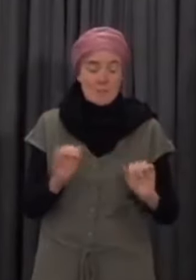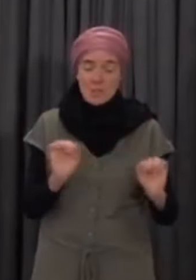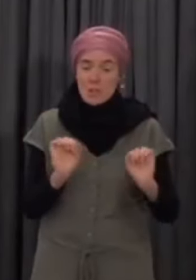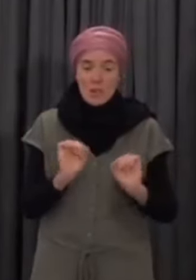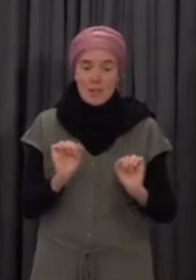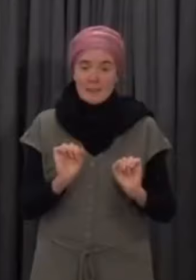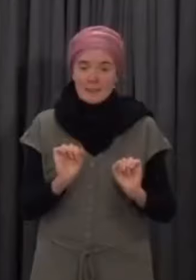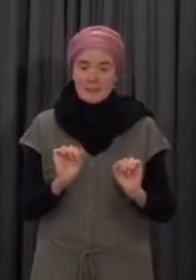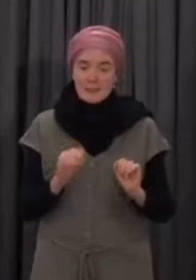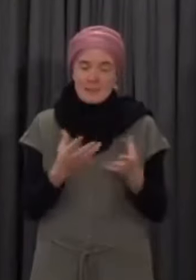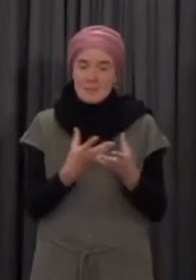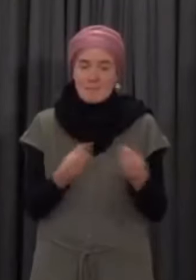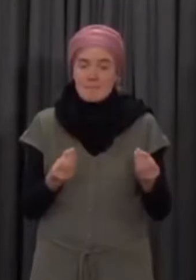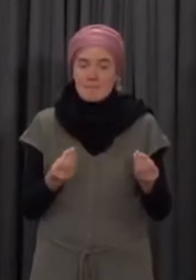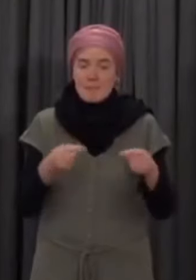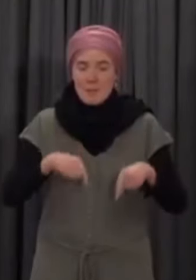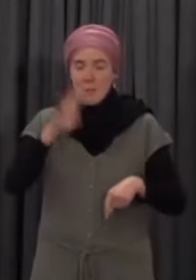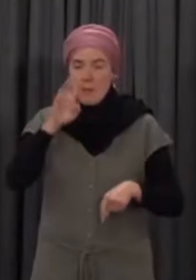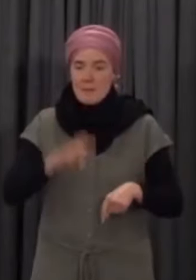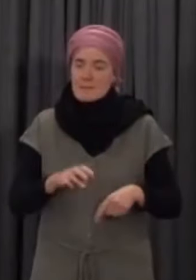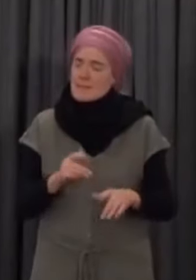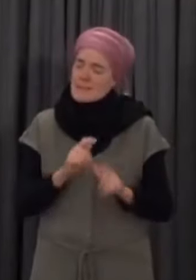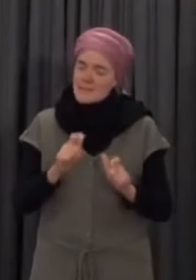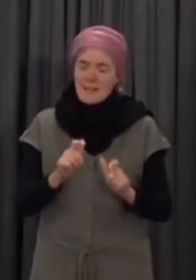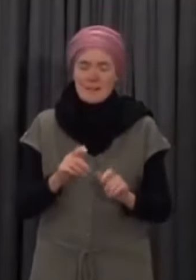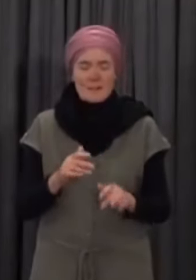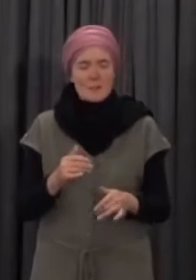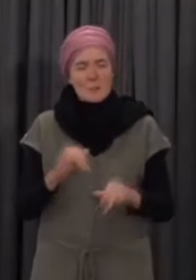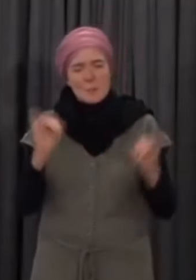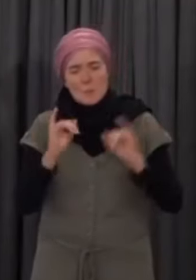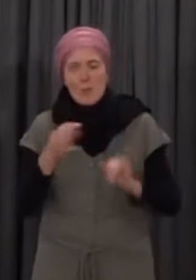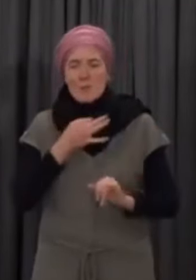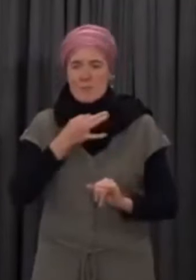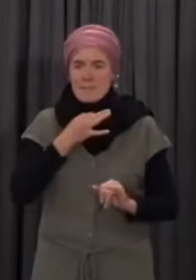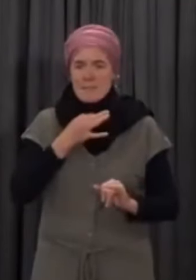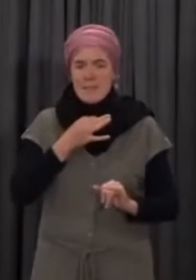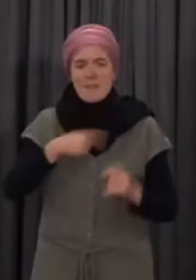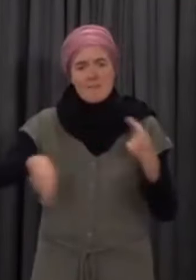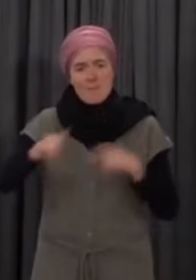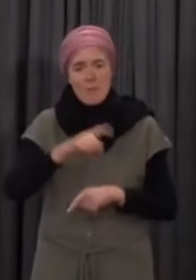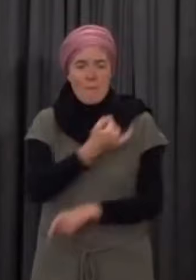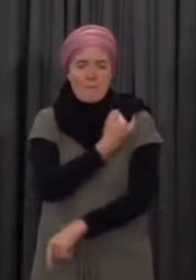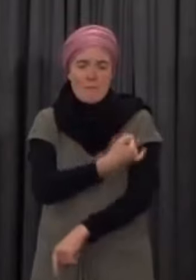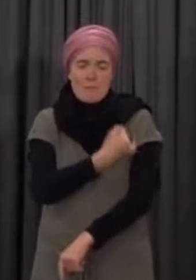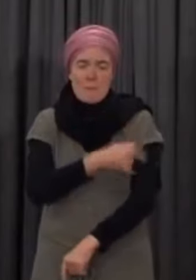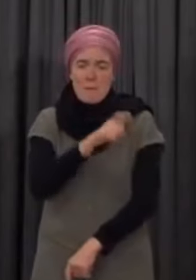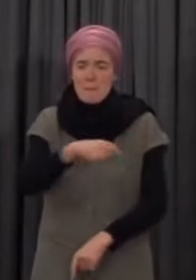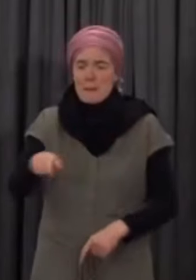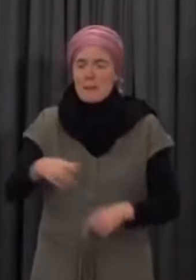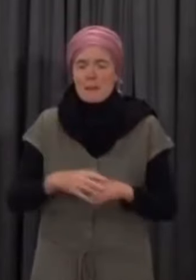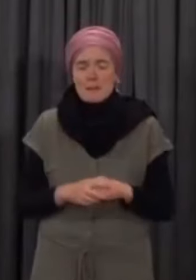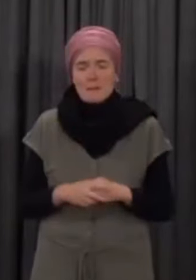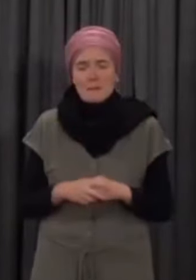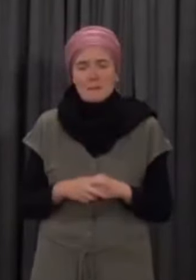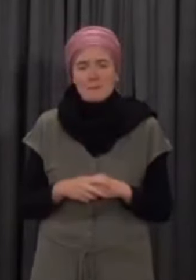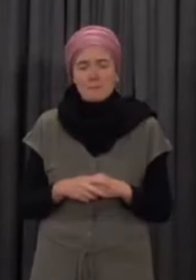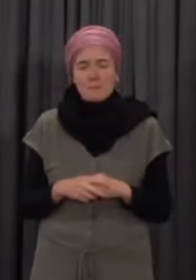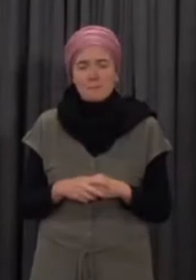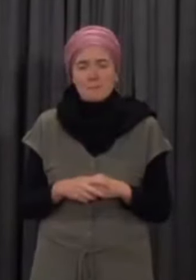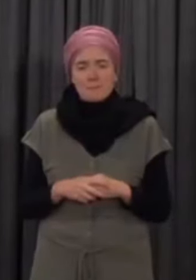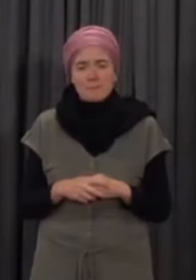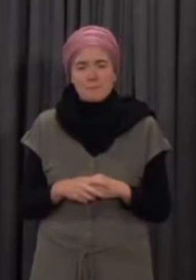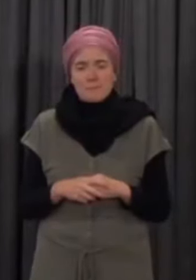still poses a risk to the health of people who are vulnerable, who are